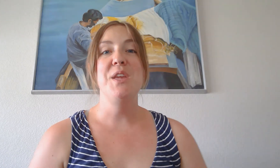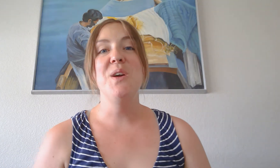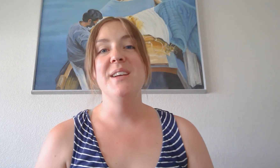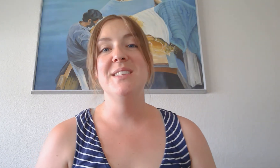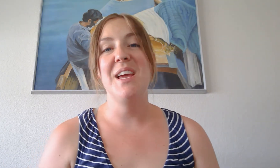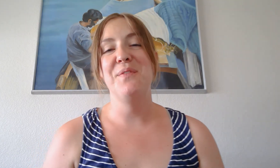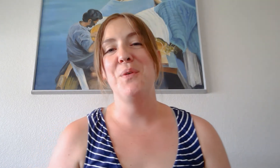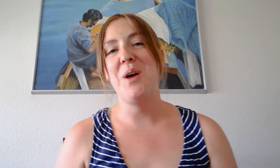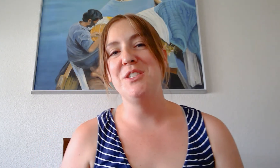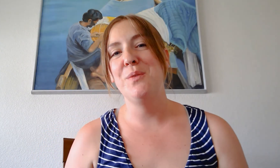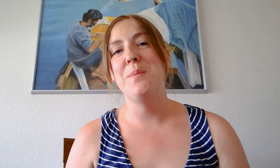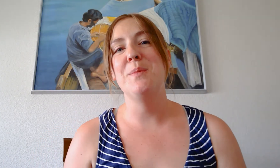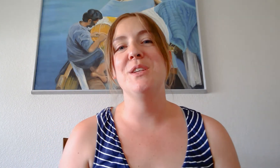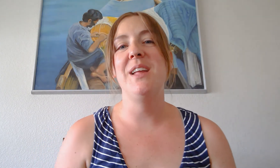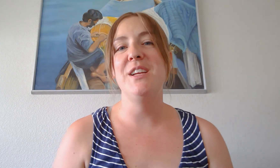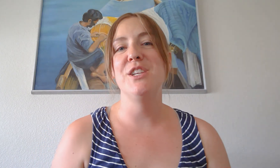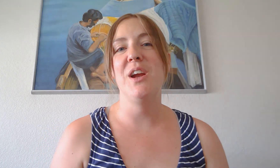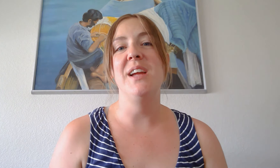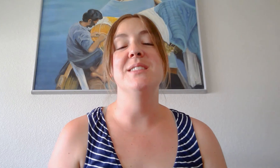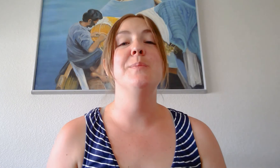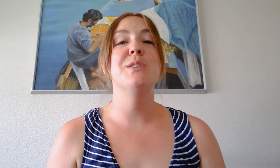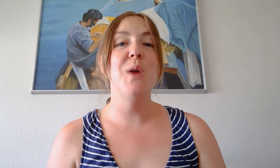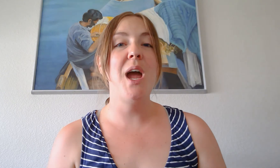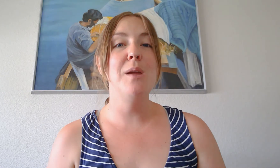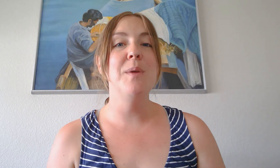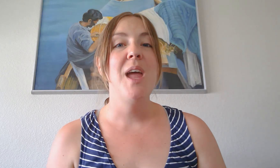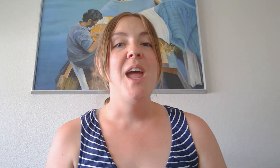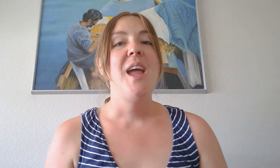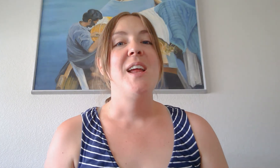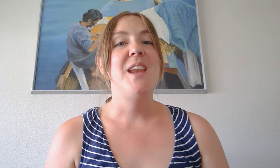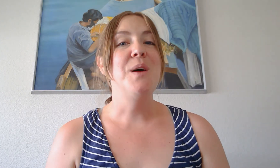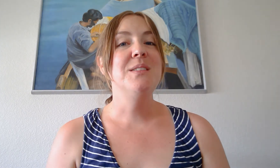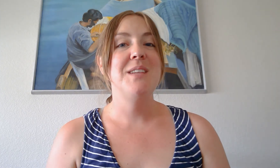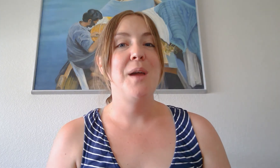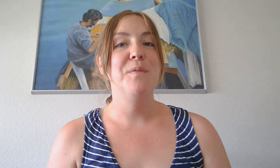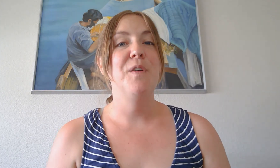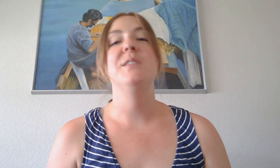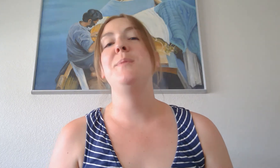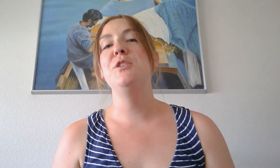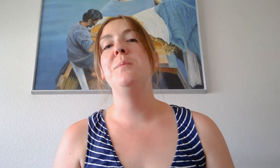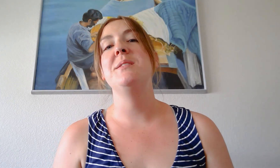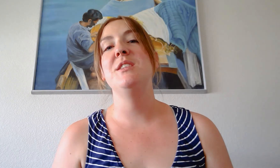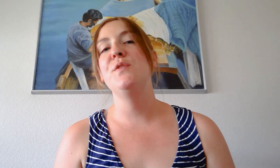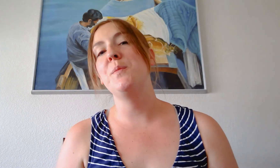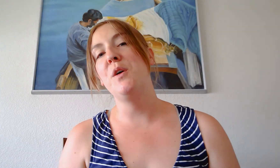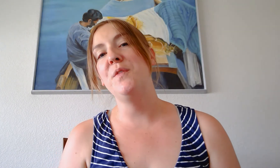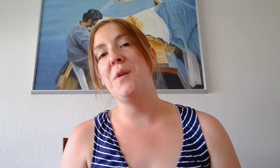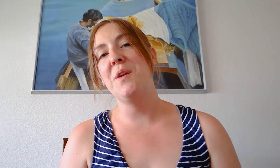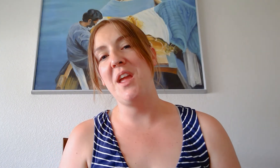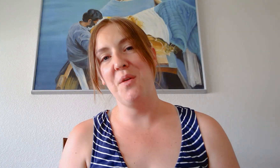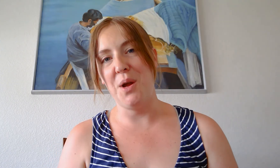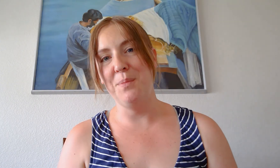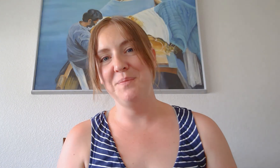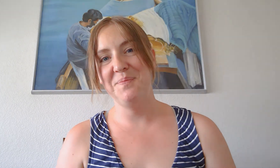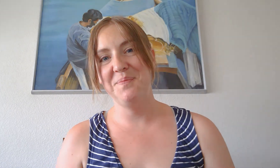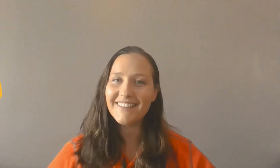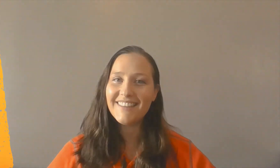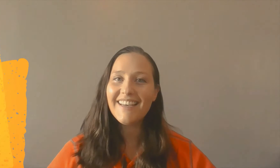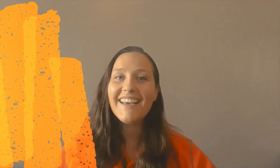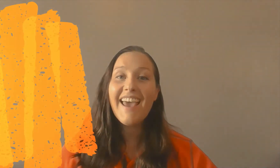guys again for watching. Remember to like, share, and subscribe. Now it's time for a special message from co-founder Kate Kropp. Hey